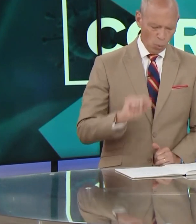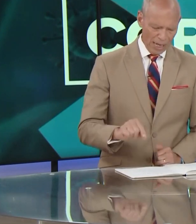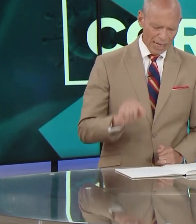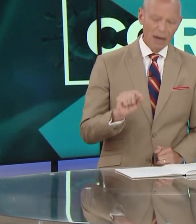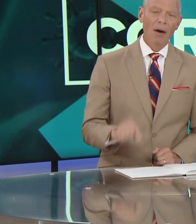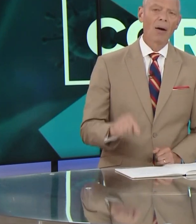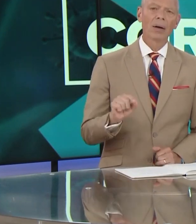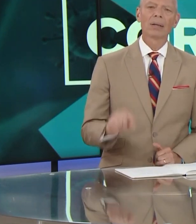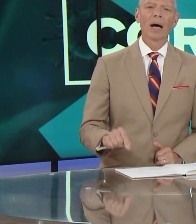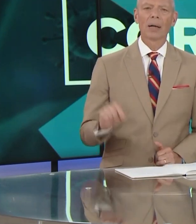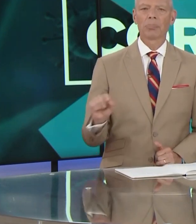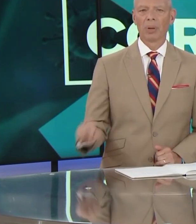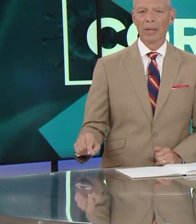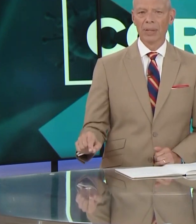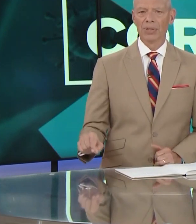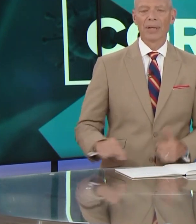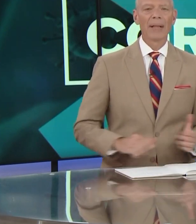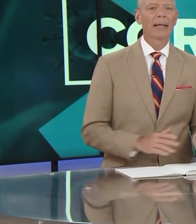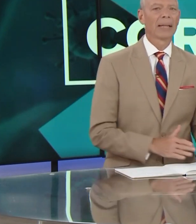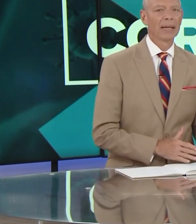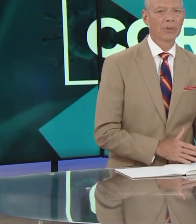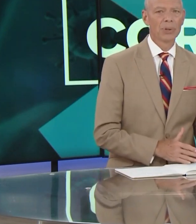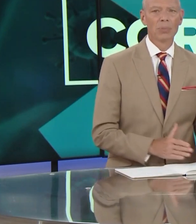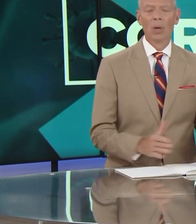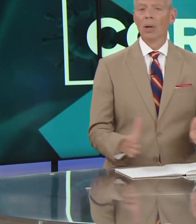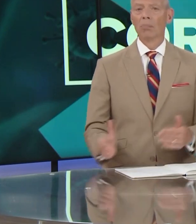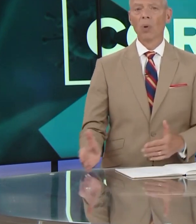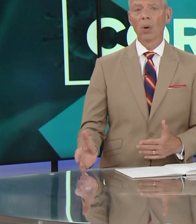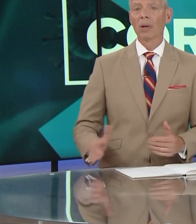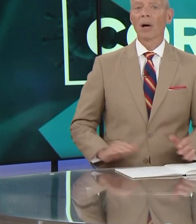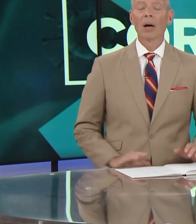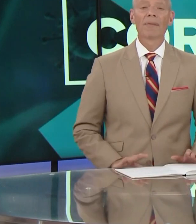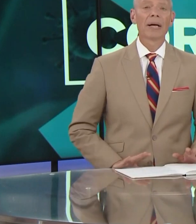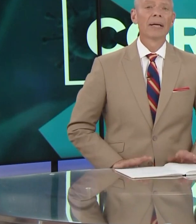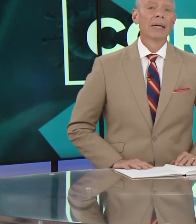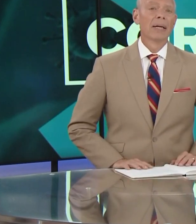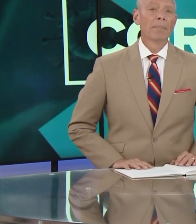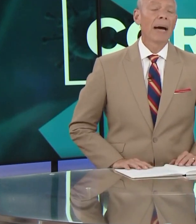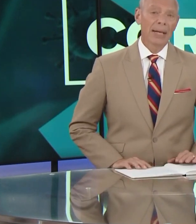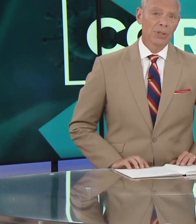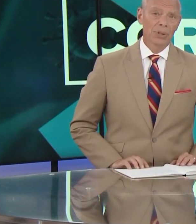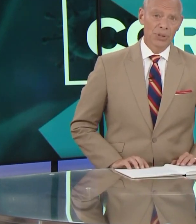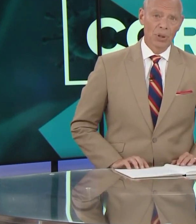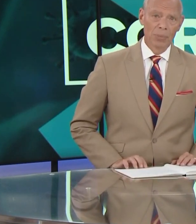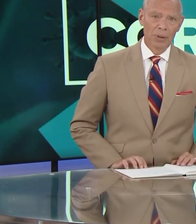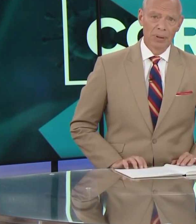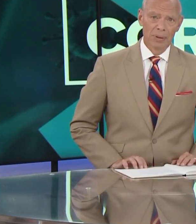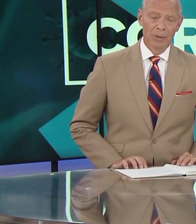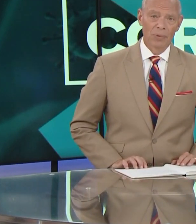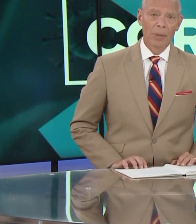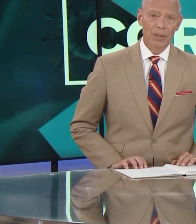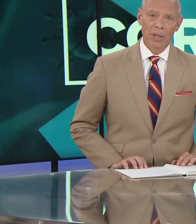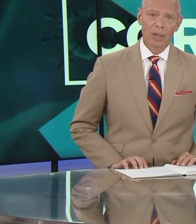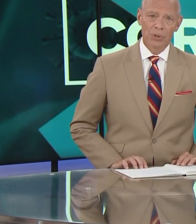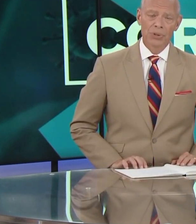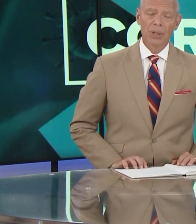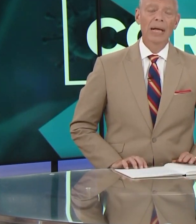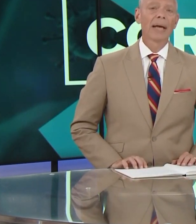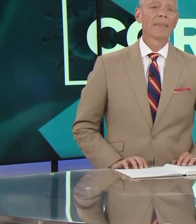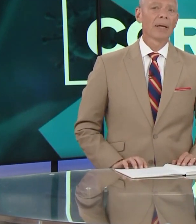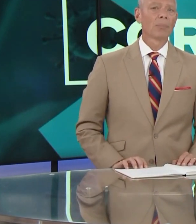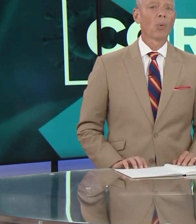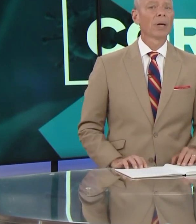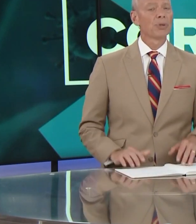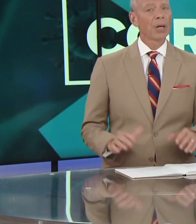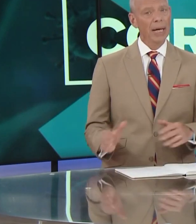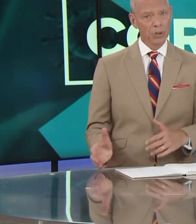said, "We are not pleased." And that led to more of a mask sermon from Asa Hutchinson,